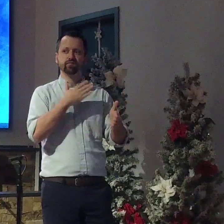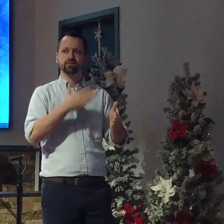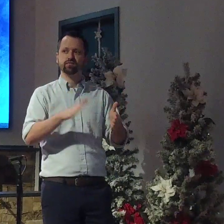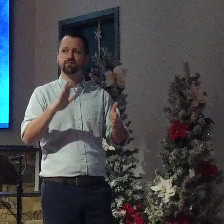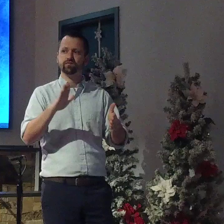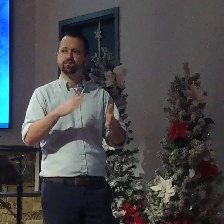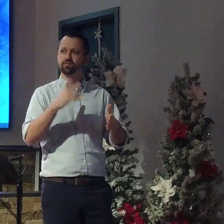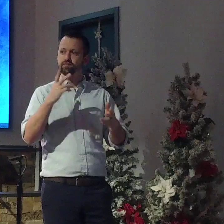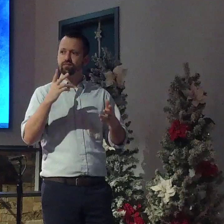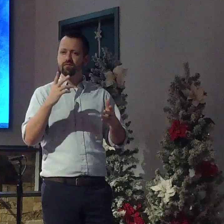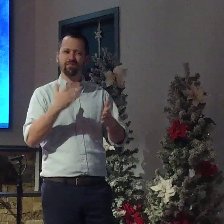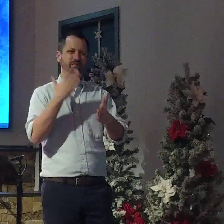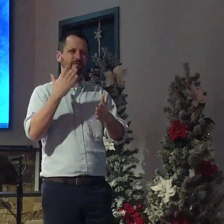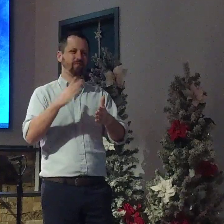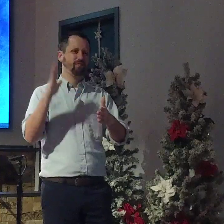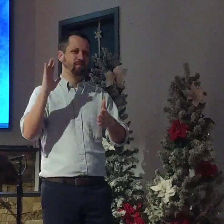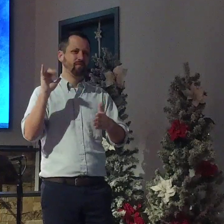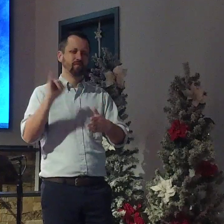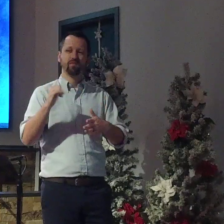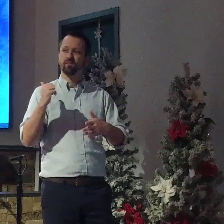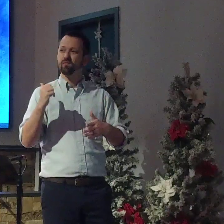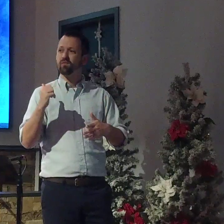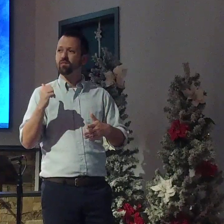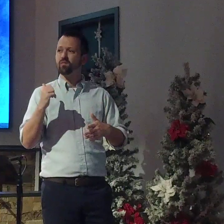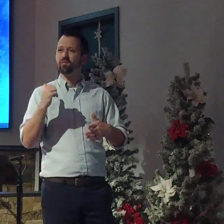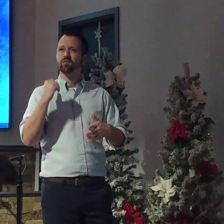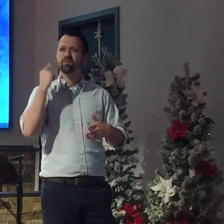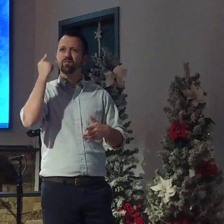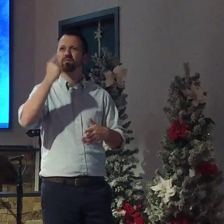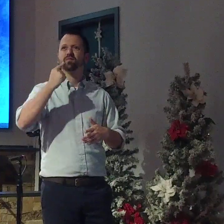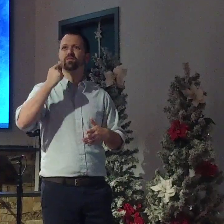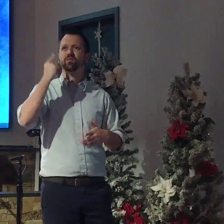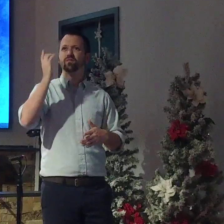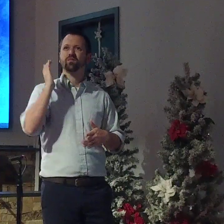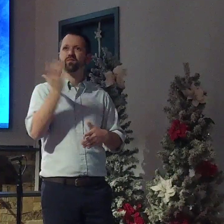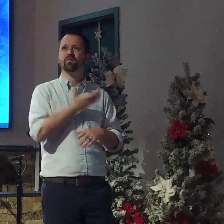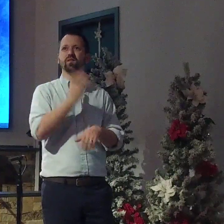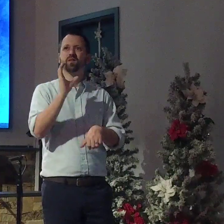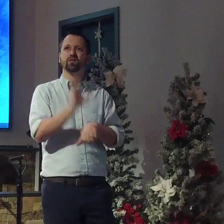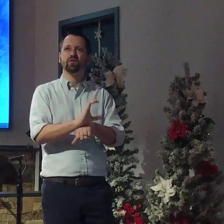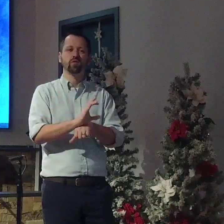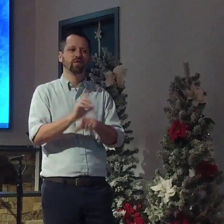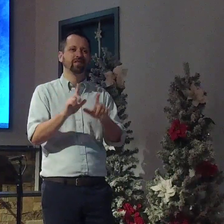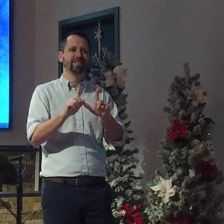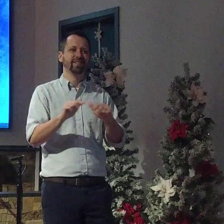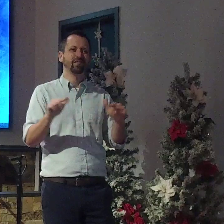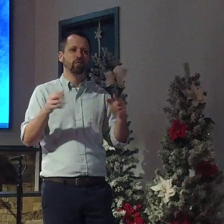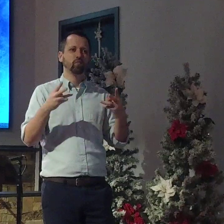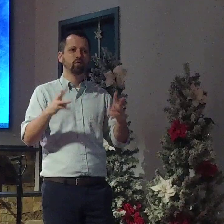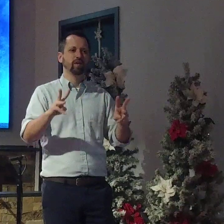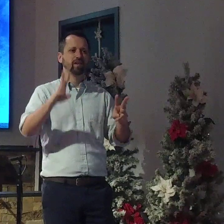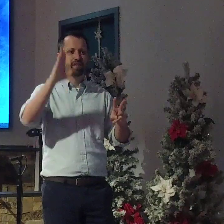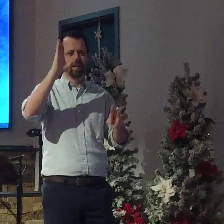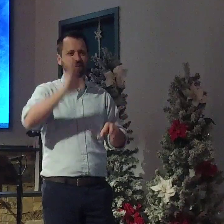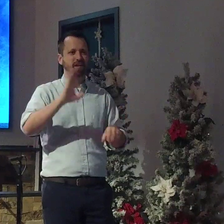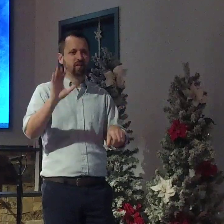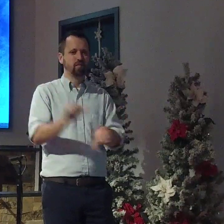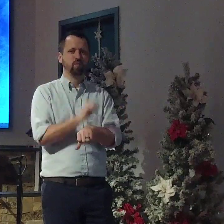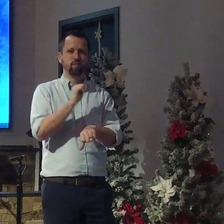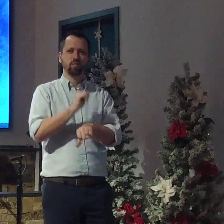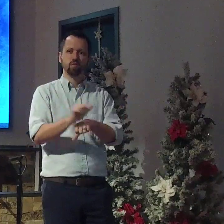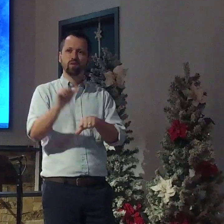I have divine life. And it came from Jesus. And that's why we sing songs like Joy to the World. The Lord has